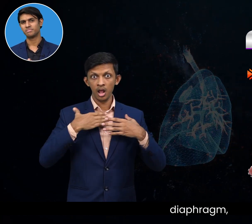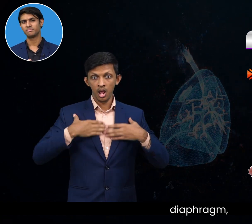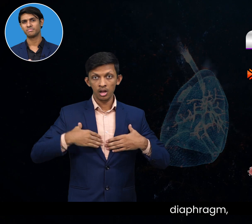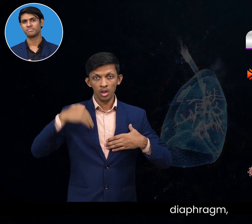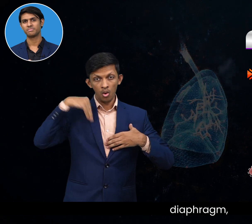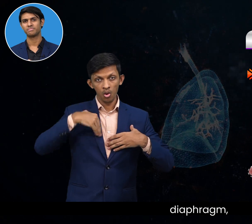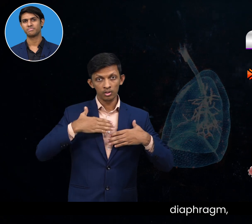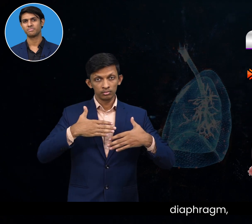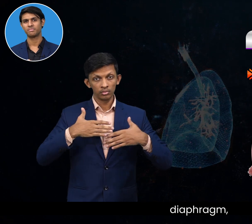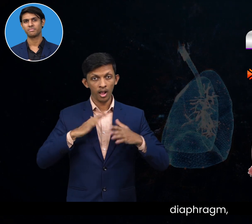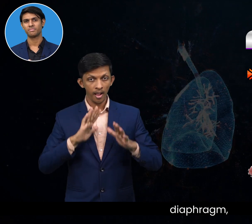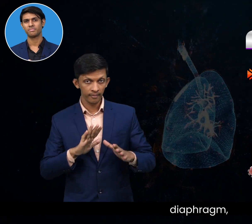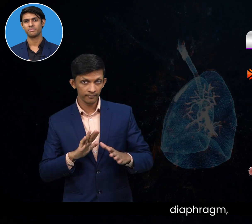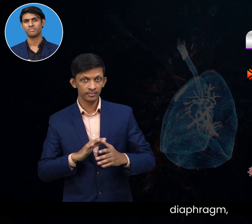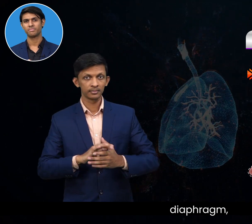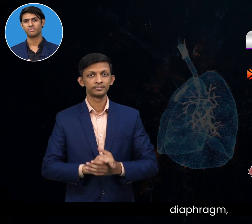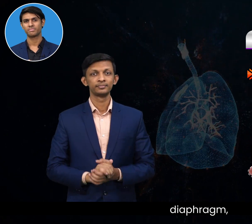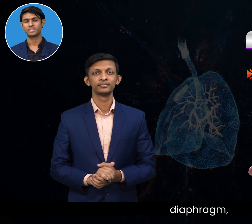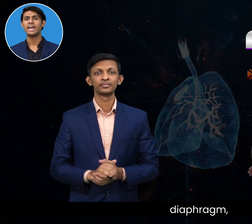diaphragm,